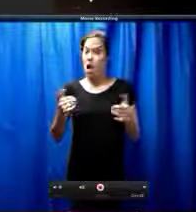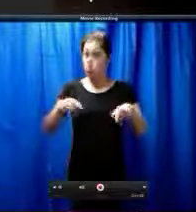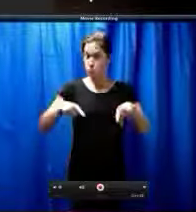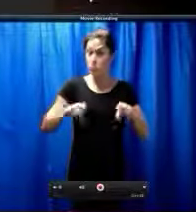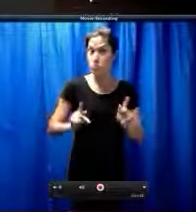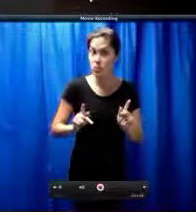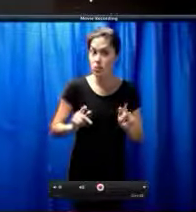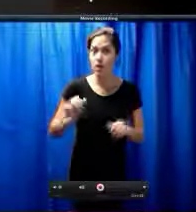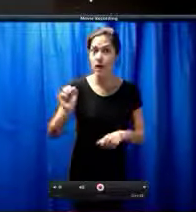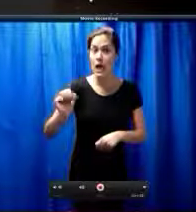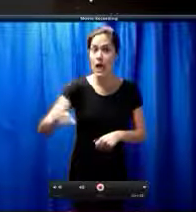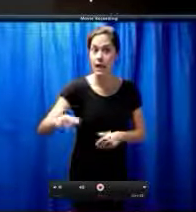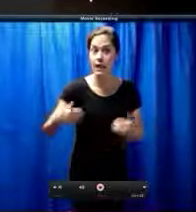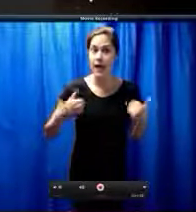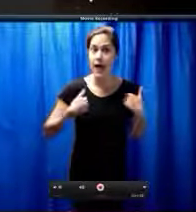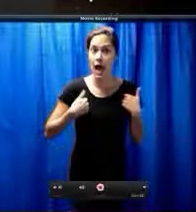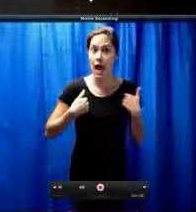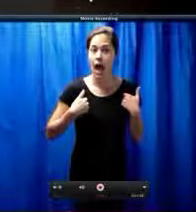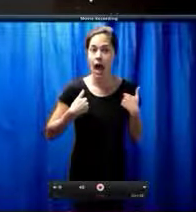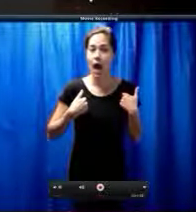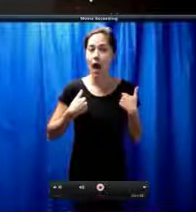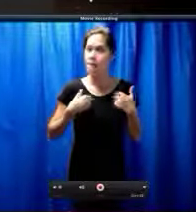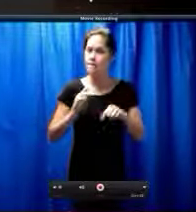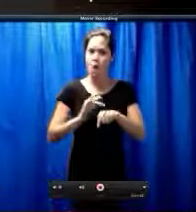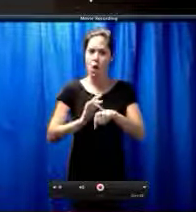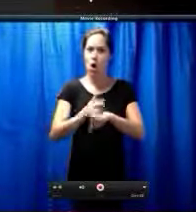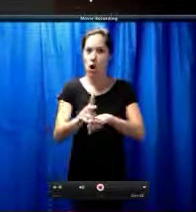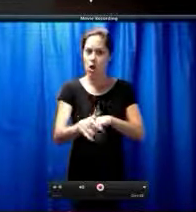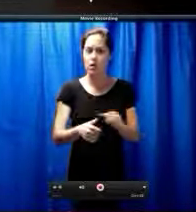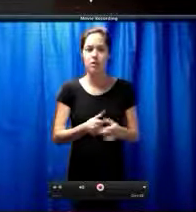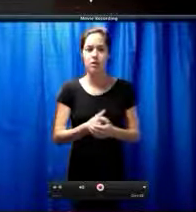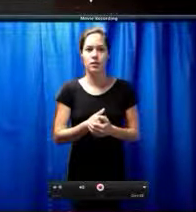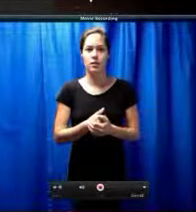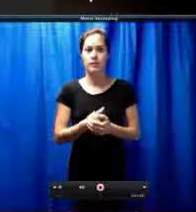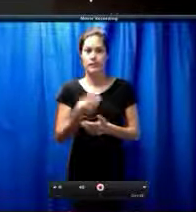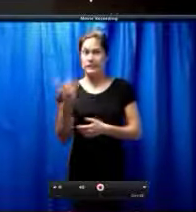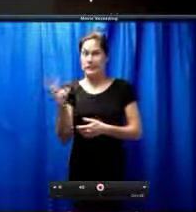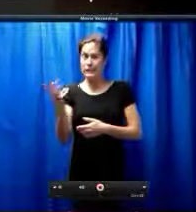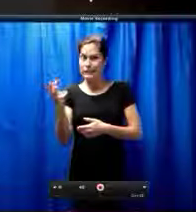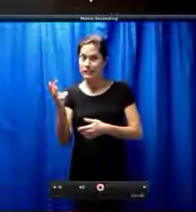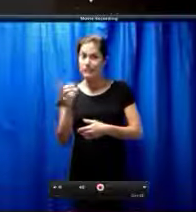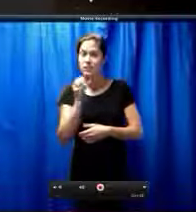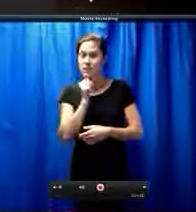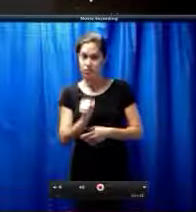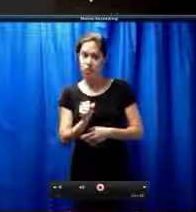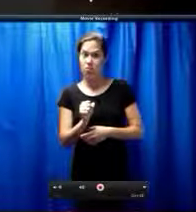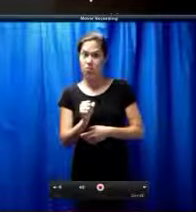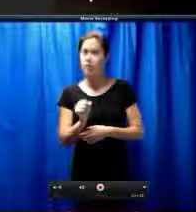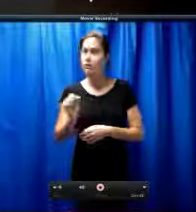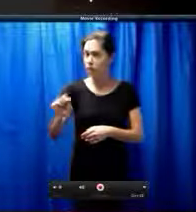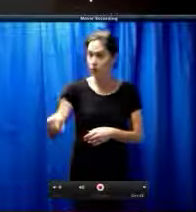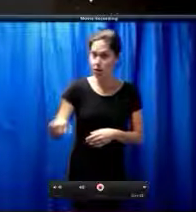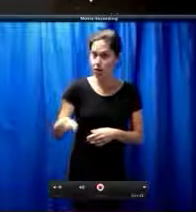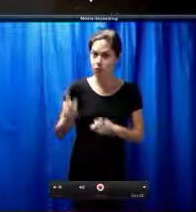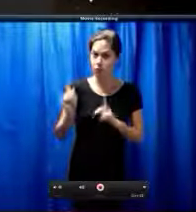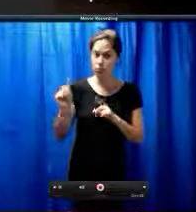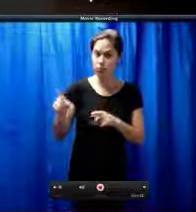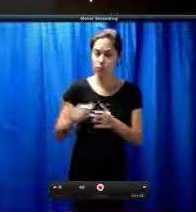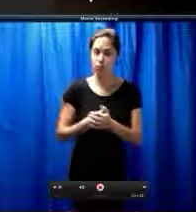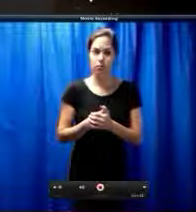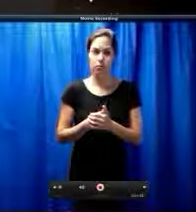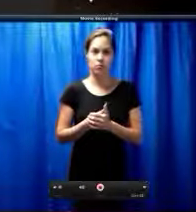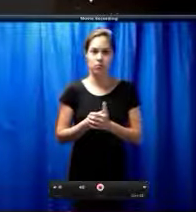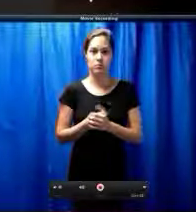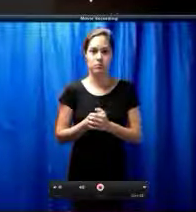that, you're on your own. The later you wait, the worse that the chances are that you might be infected. And unfortunately, they're